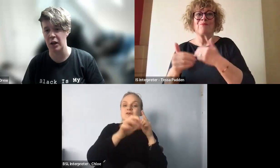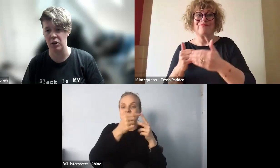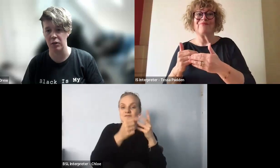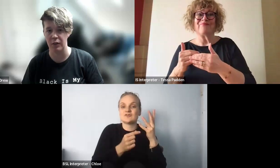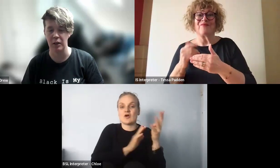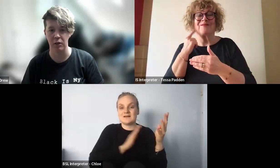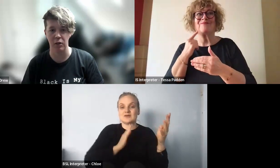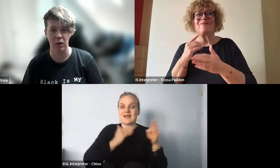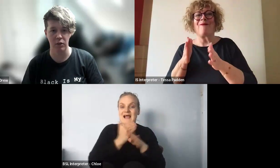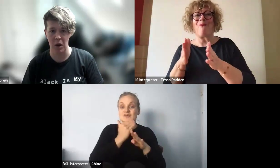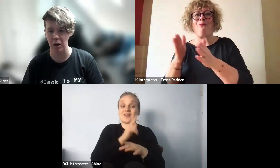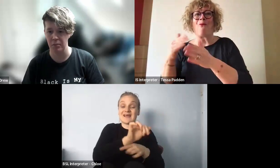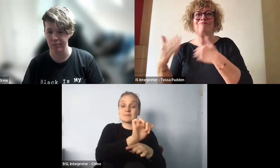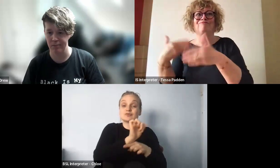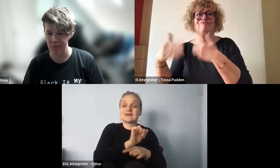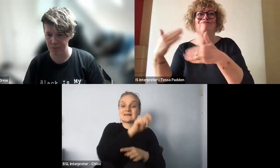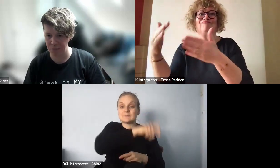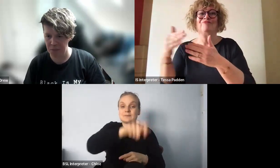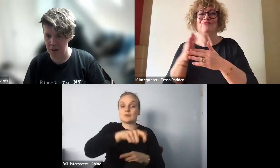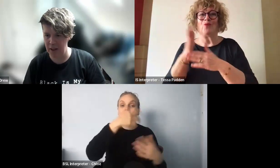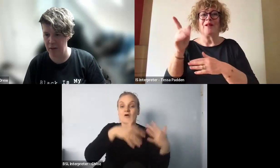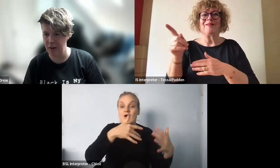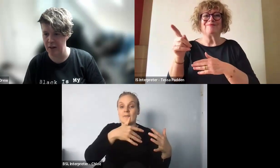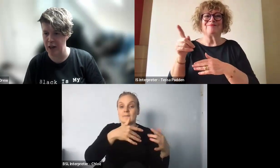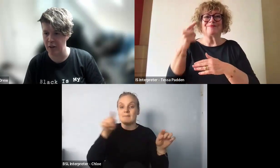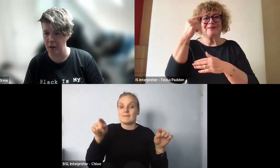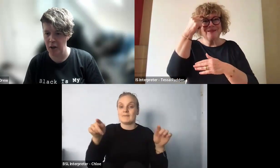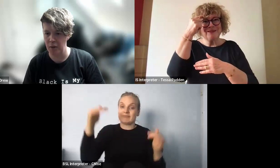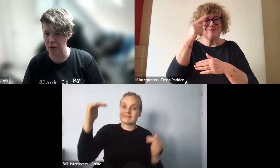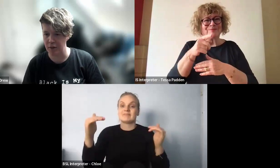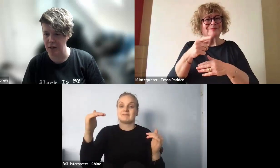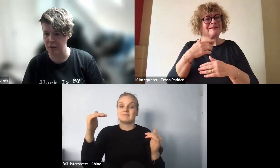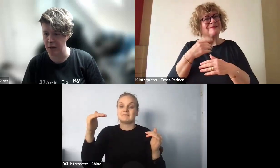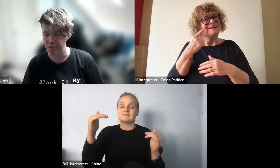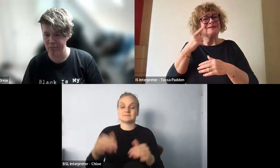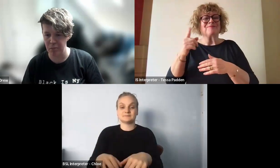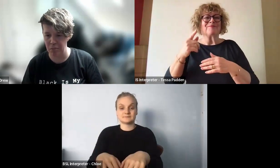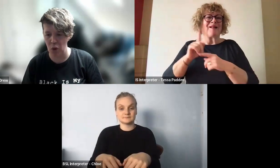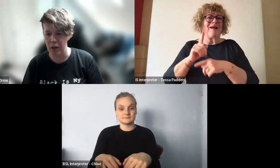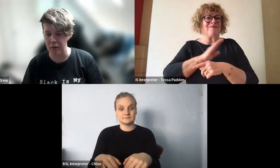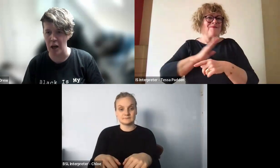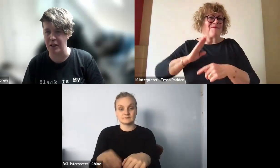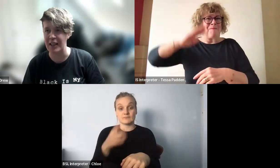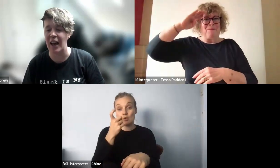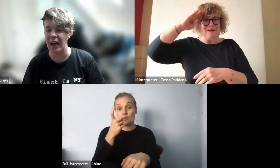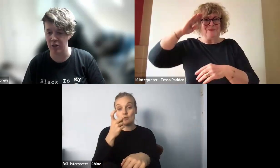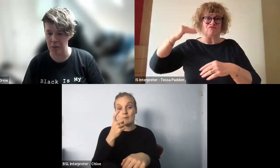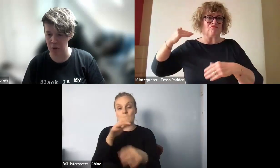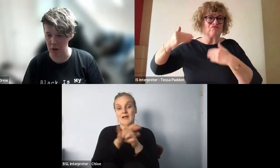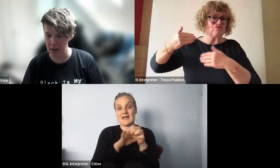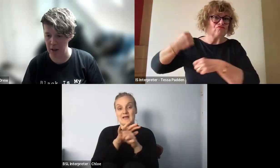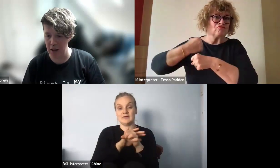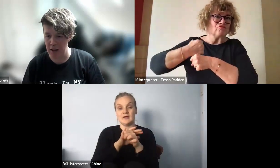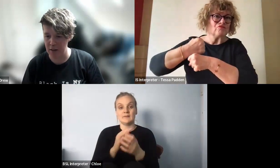is the protection of civilians from harm. Now, another area which is effectively poorly framed and